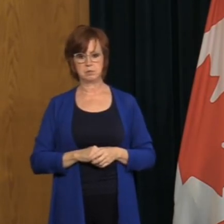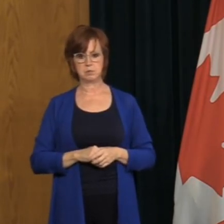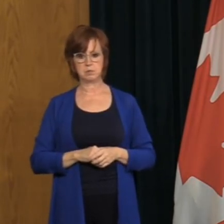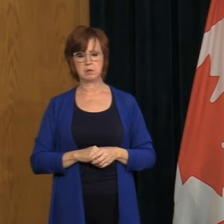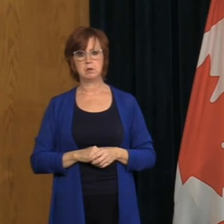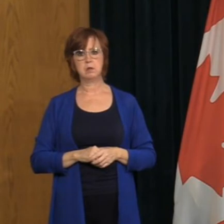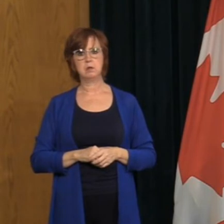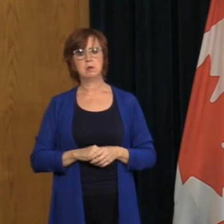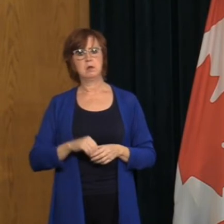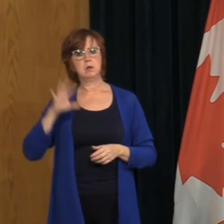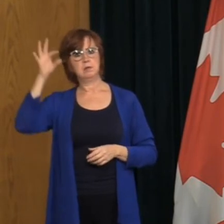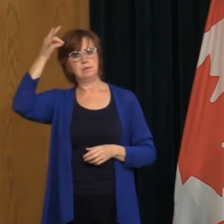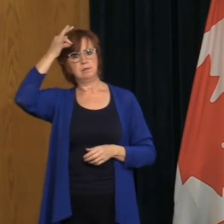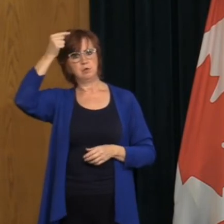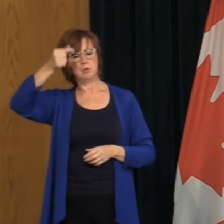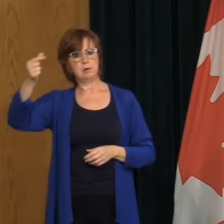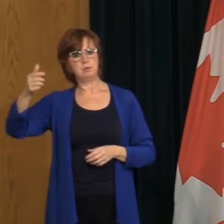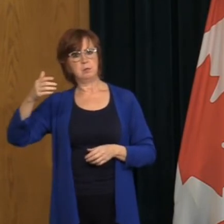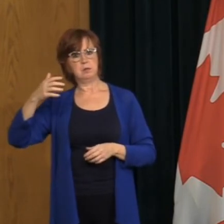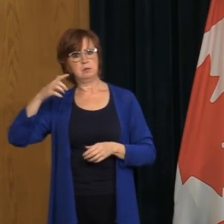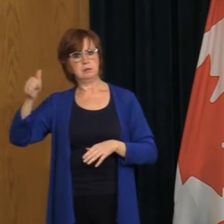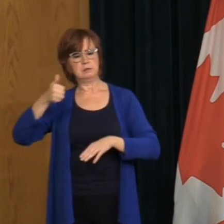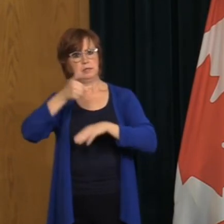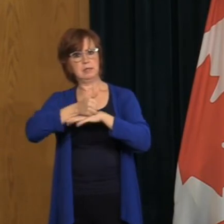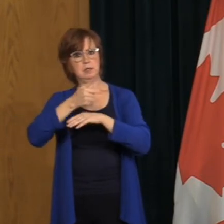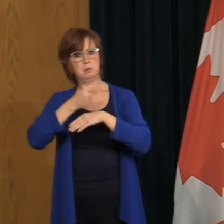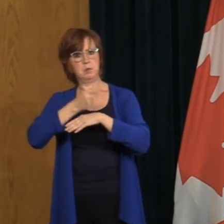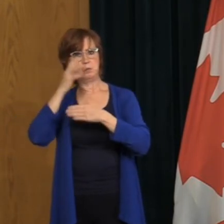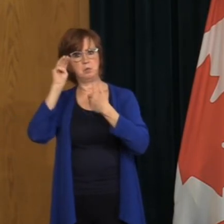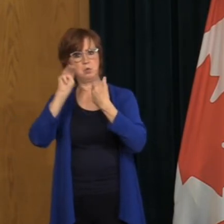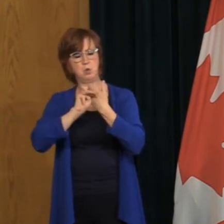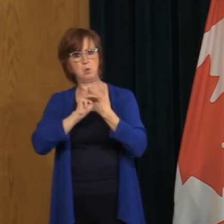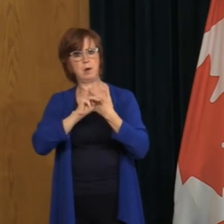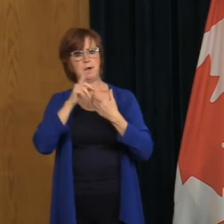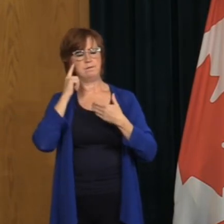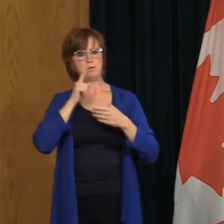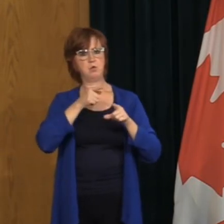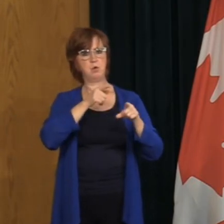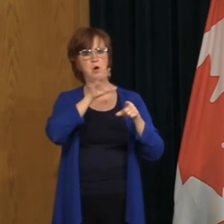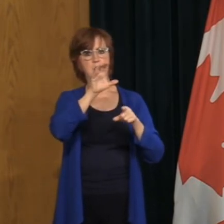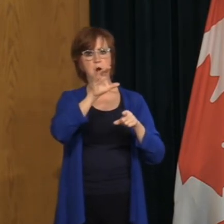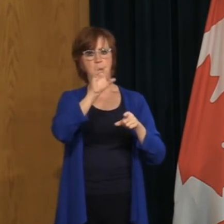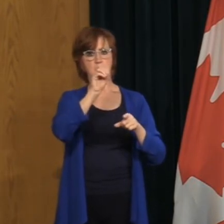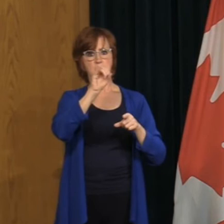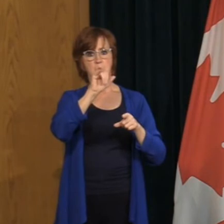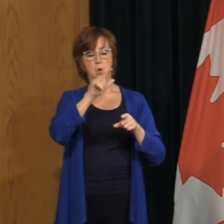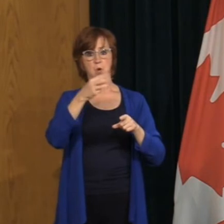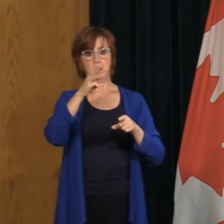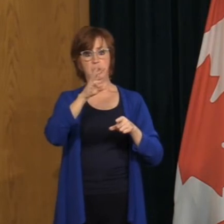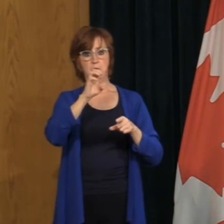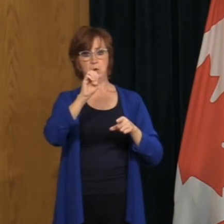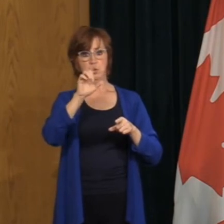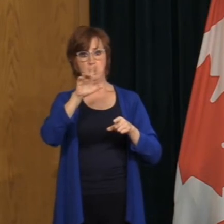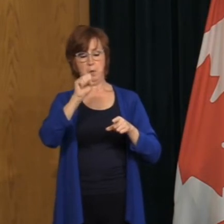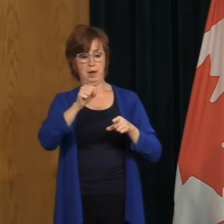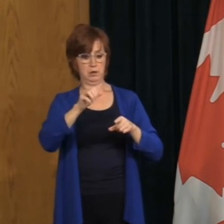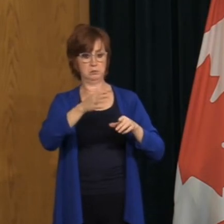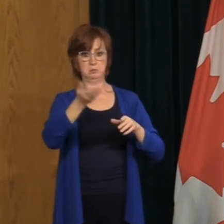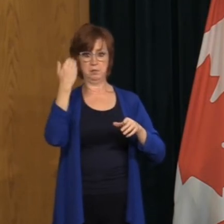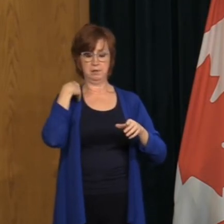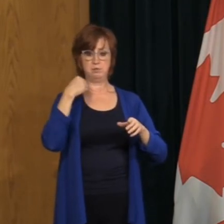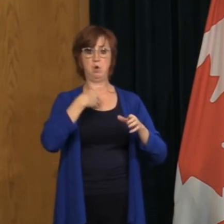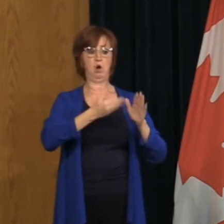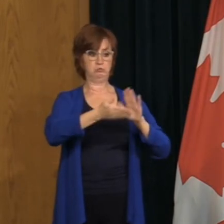government has put forward and provided the funding to the provinces, and the provinces are administering that with the industry, and we've worked quite closely with the industry on